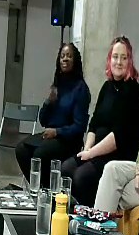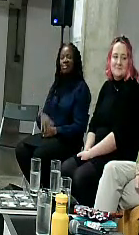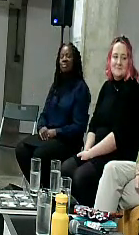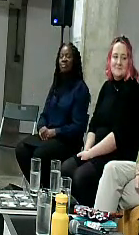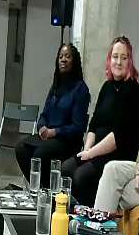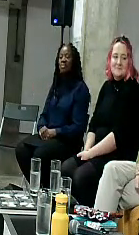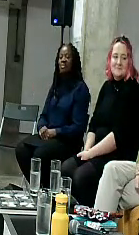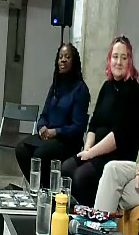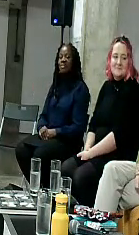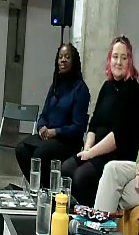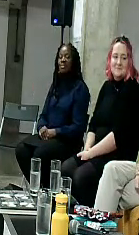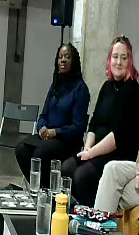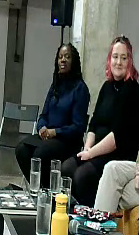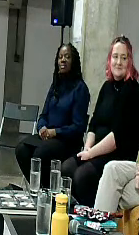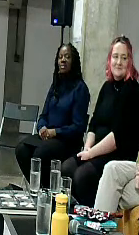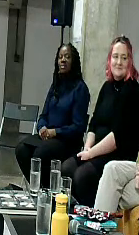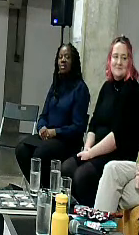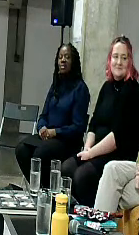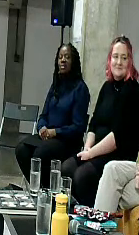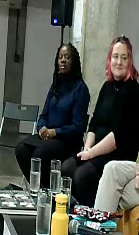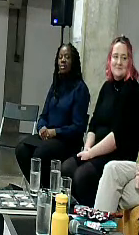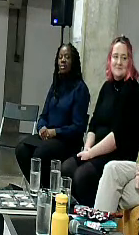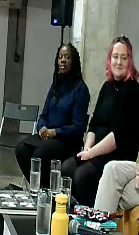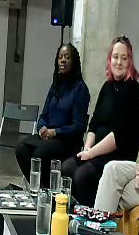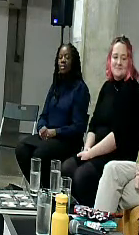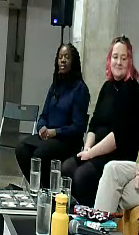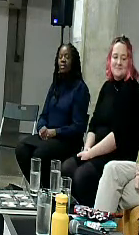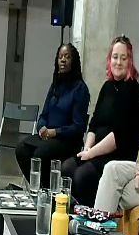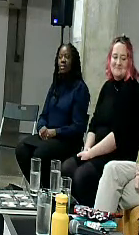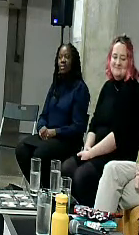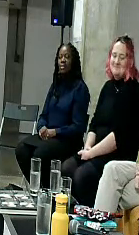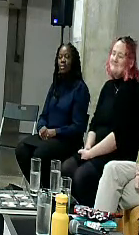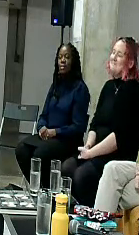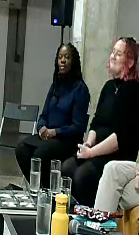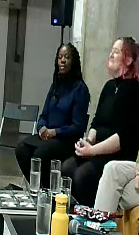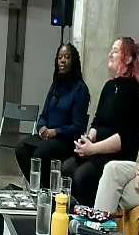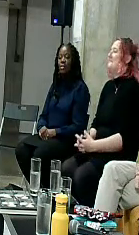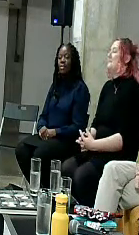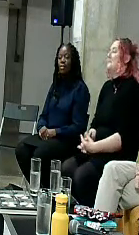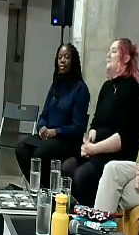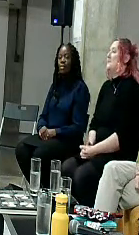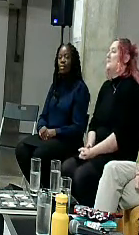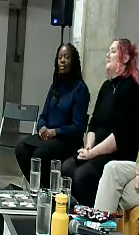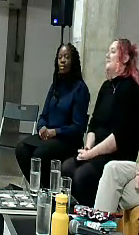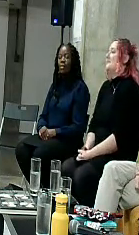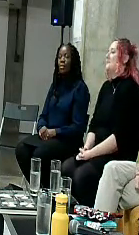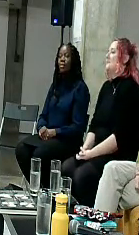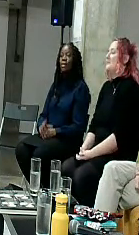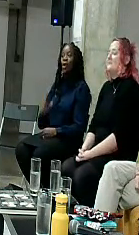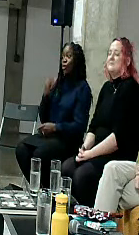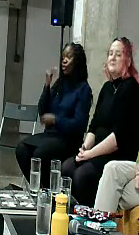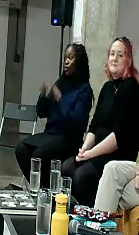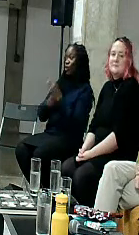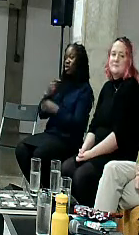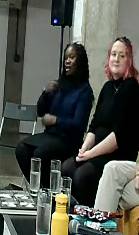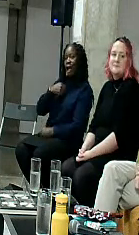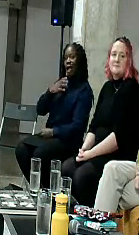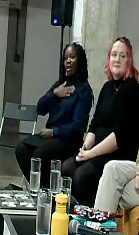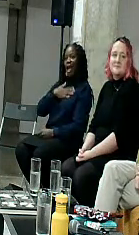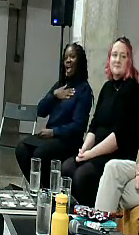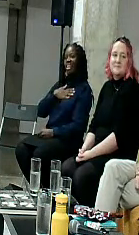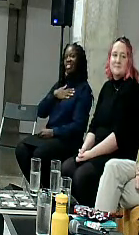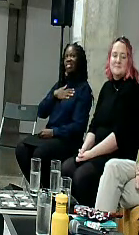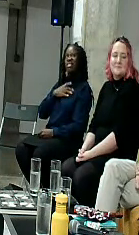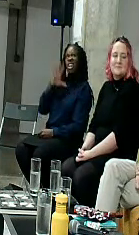Yeah, he, one story that I like, at school when he was